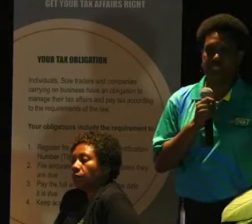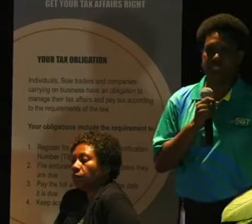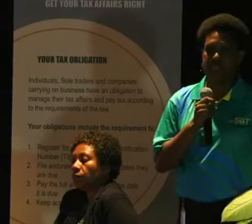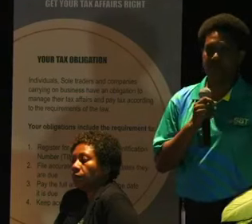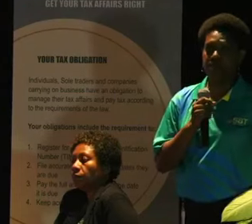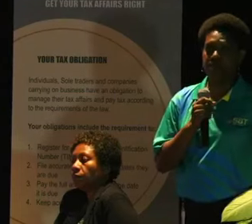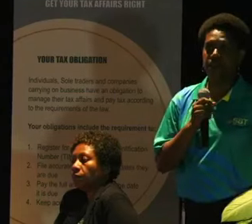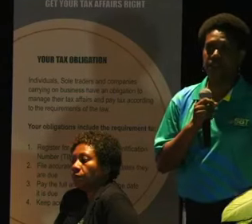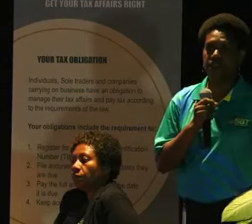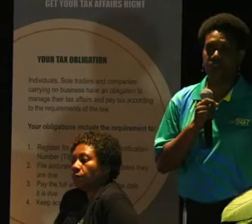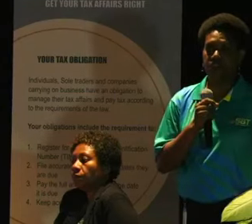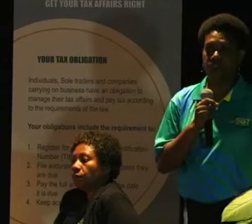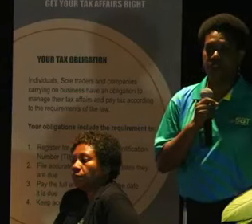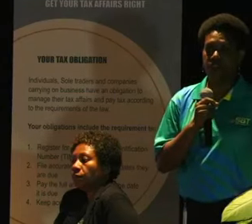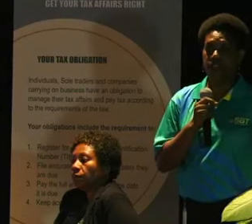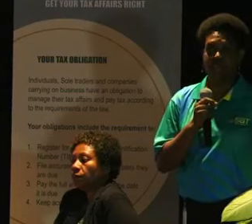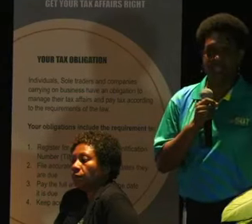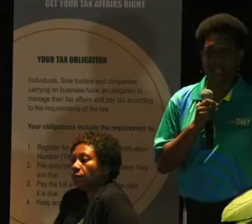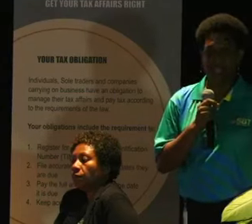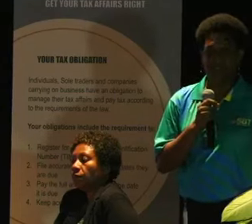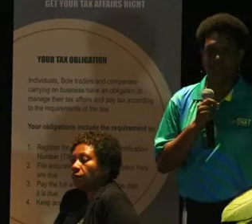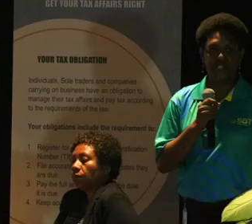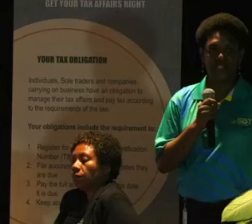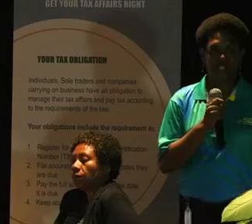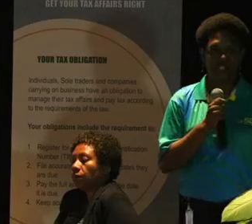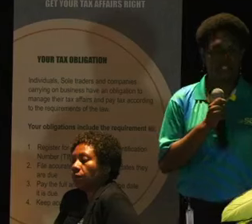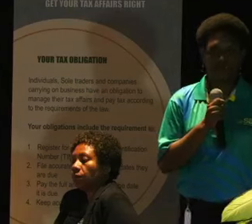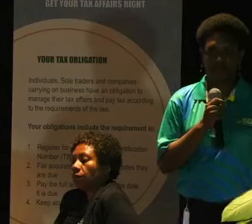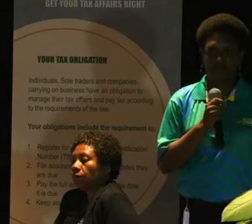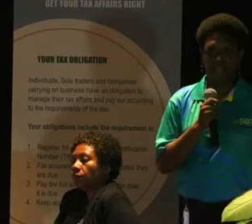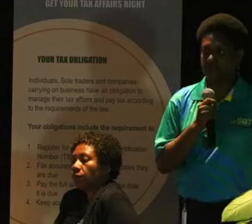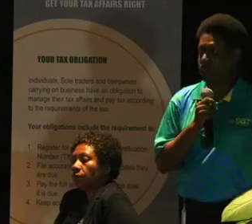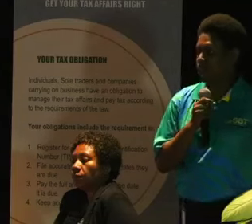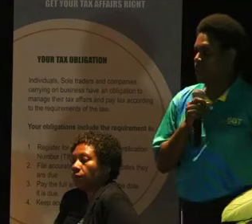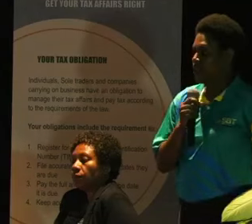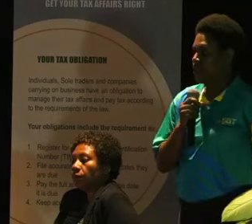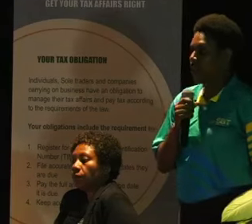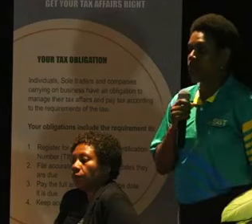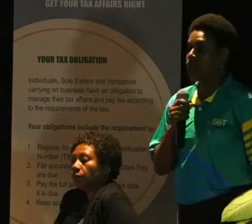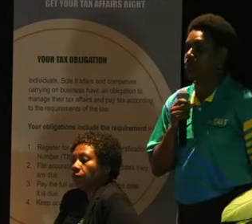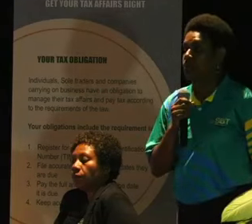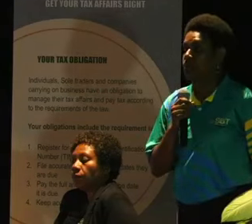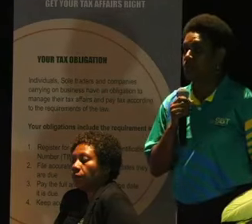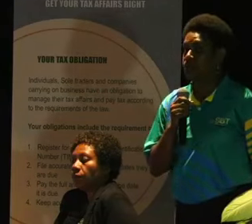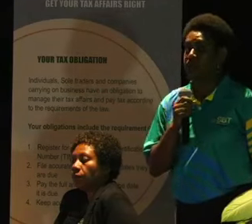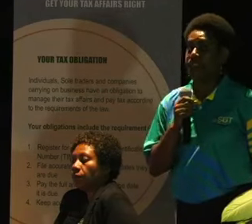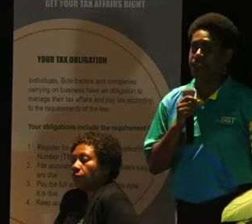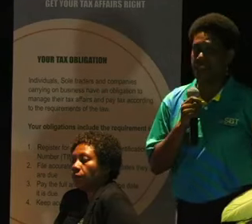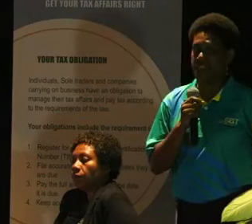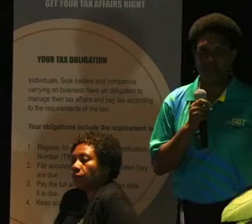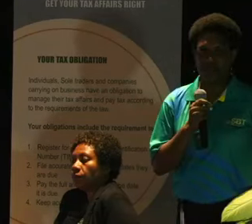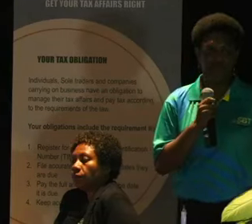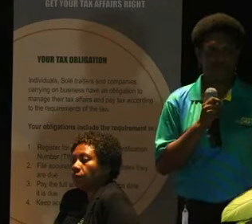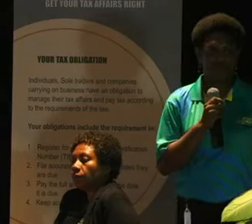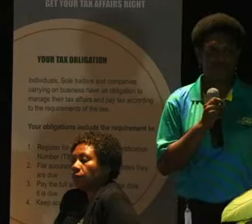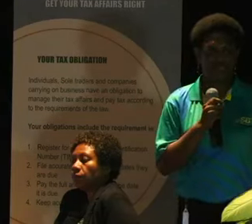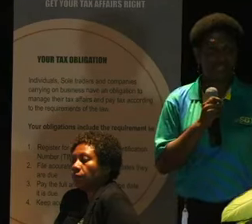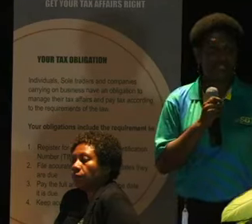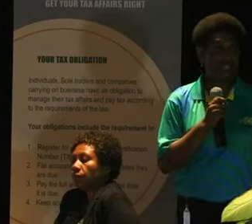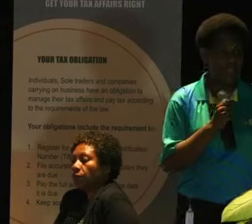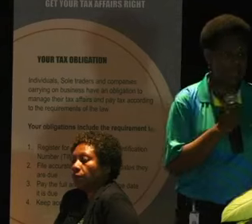like this, yeah, I may pluck them out law, or some clearing, you don't just start and 1 week or 2 weeks, you from here say you are in Mosem,